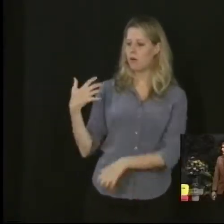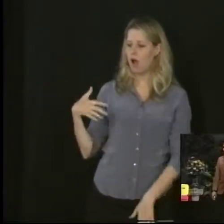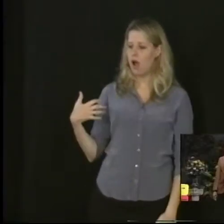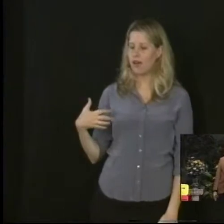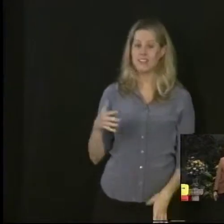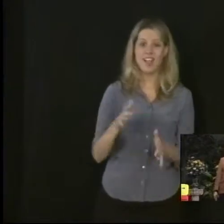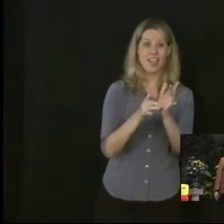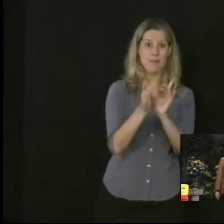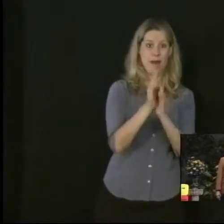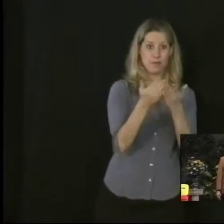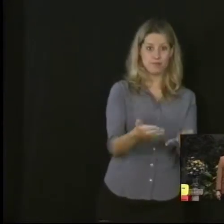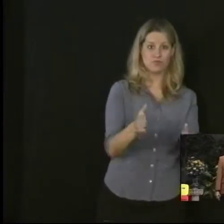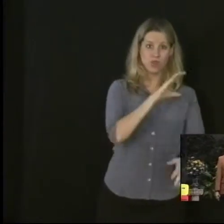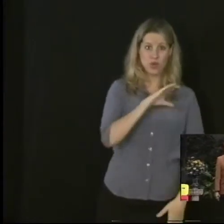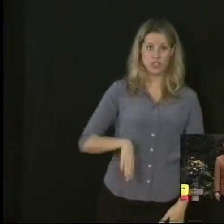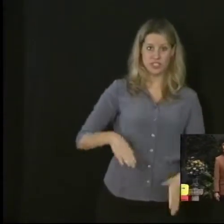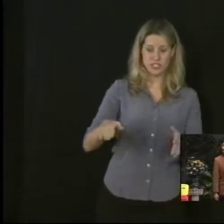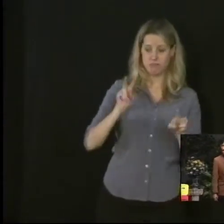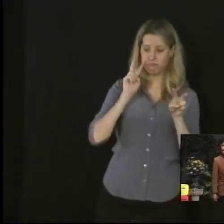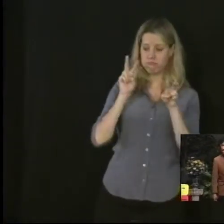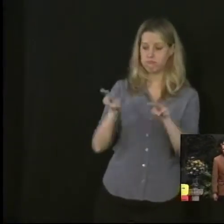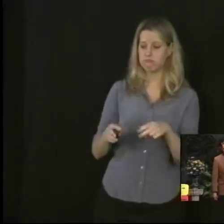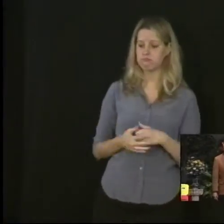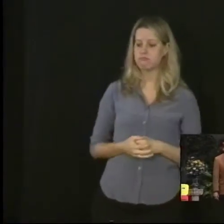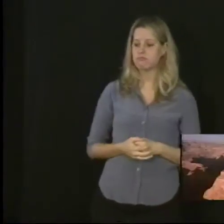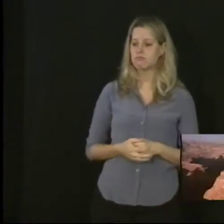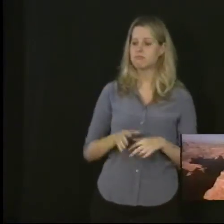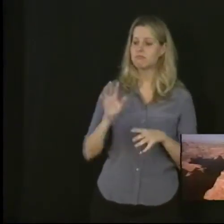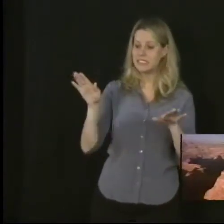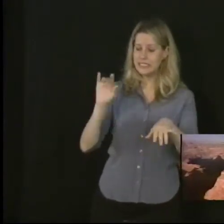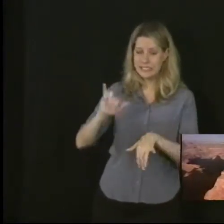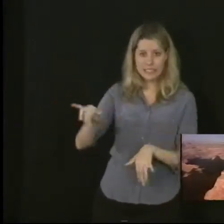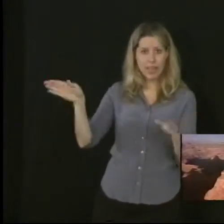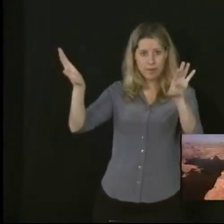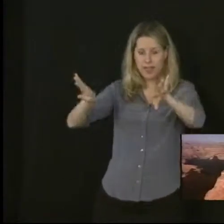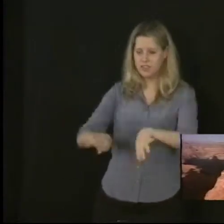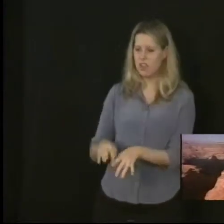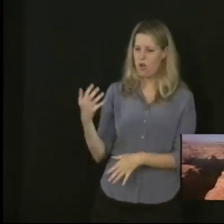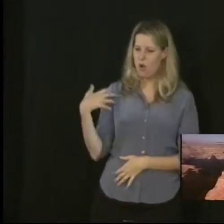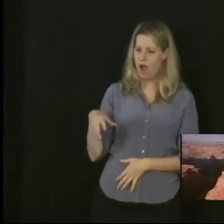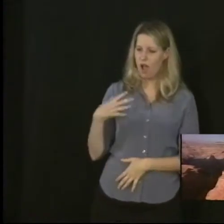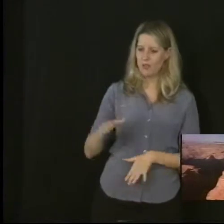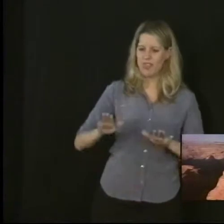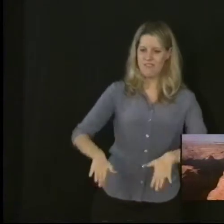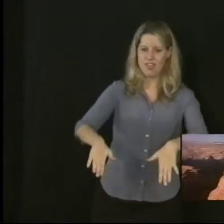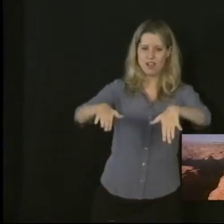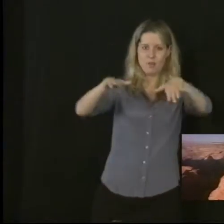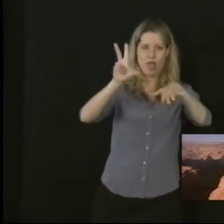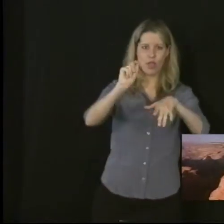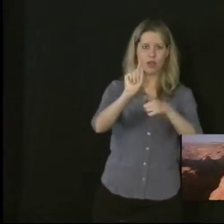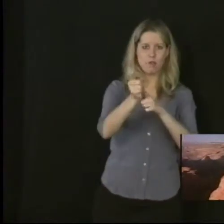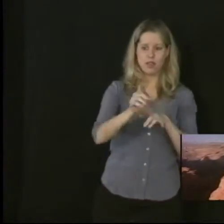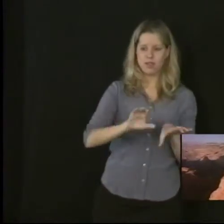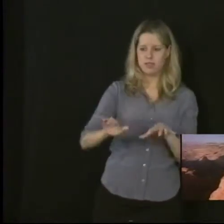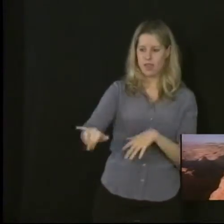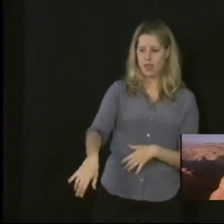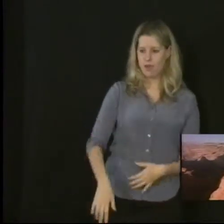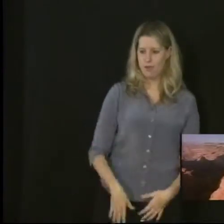The Bible-believing Christian stands there, looks at the same canyon, and says, wow, look what the flood did in about 30 minutes.